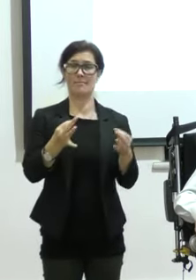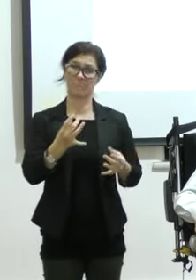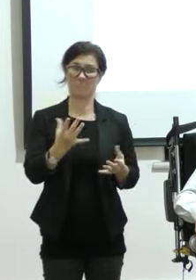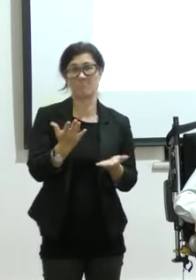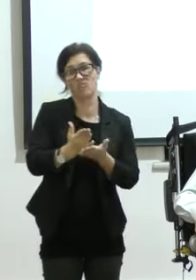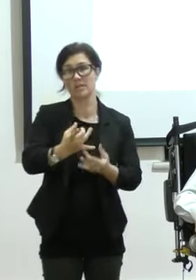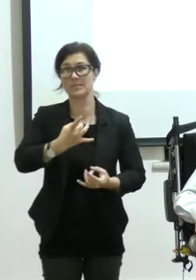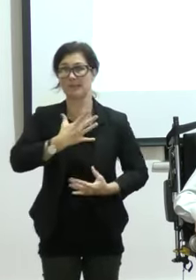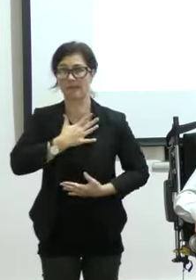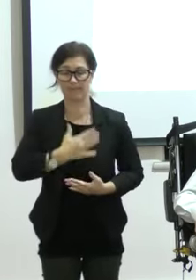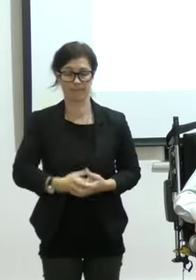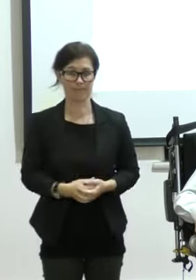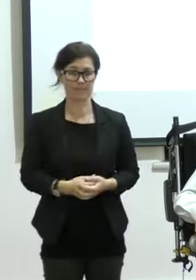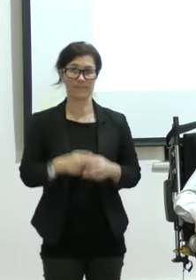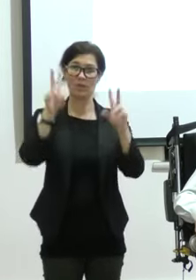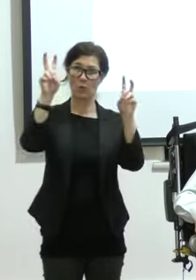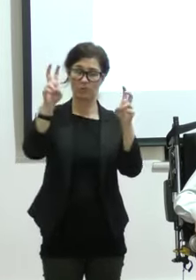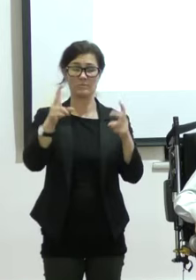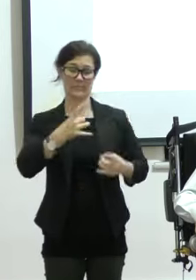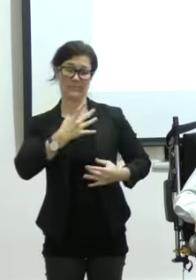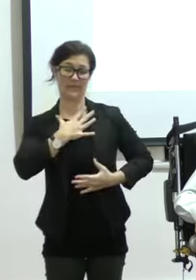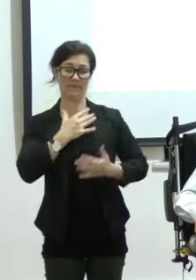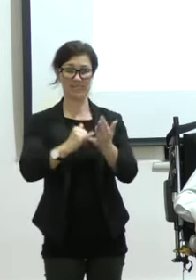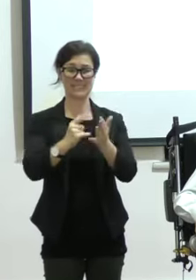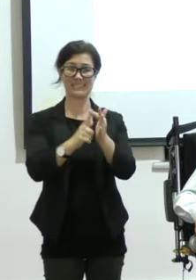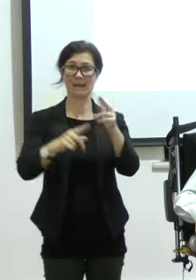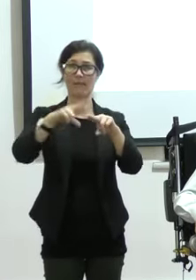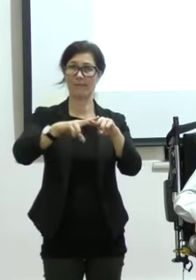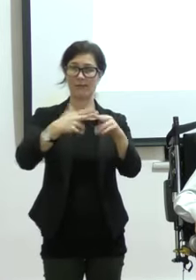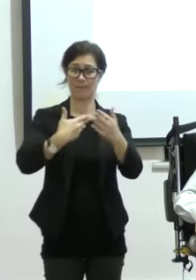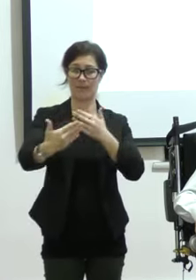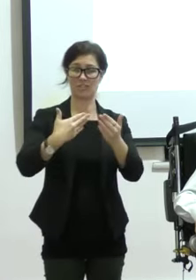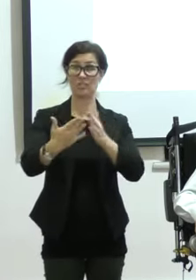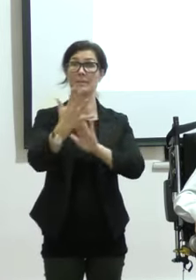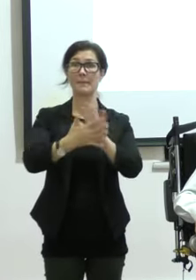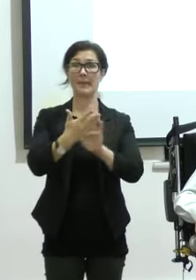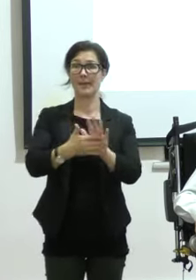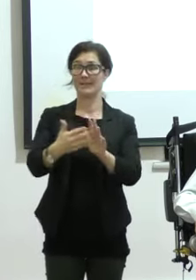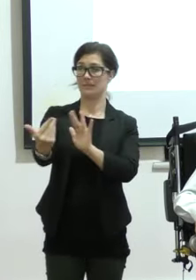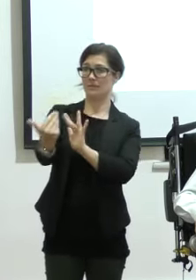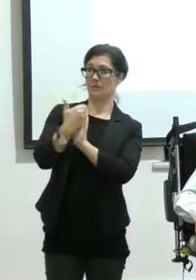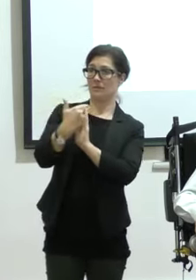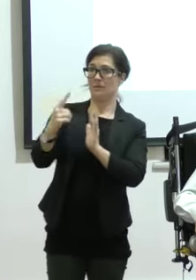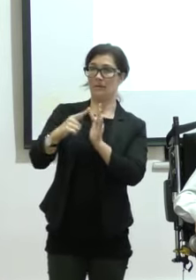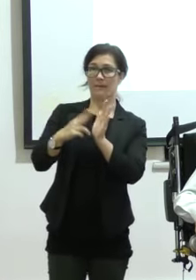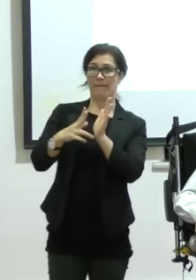yourself. It's called self-management. And what it means is you pay the bills, you deal